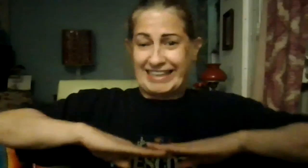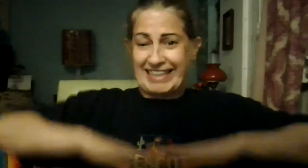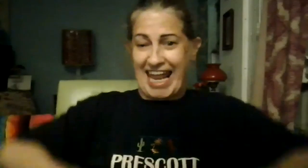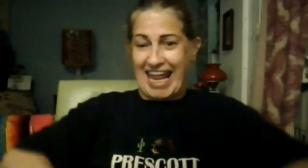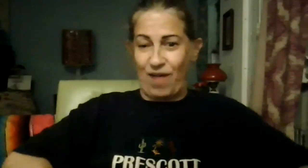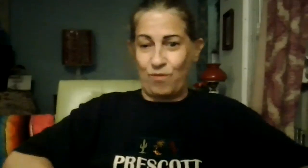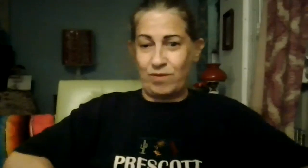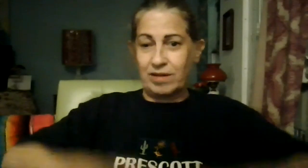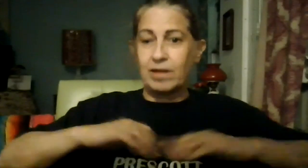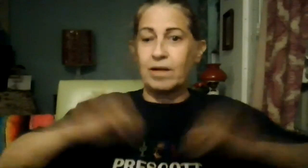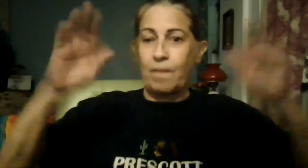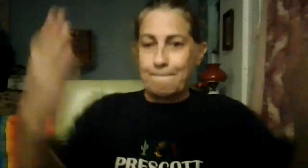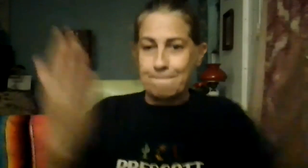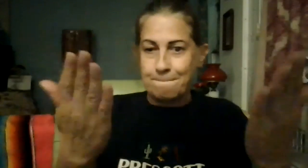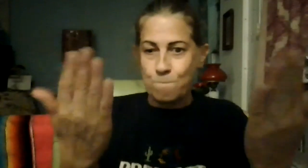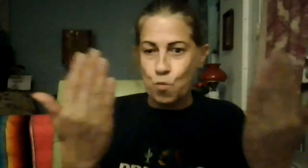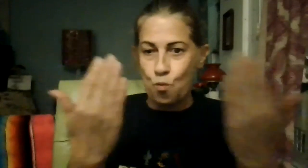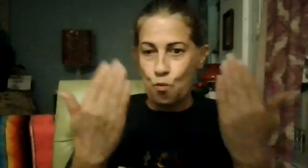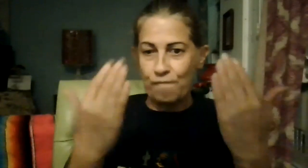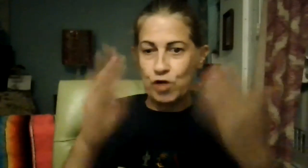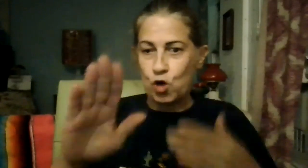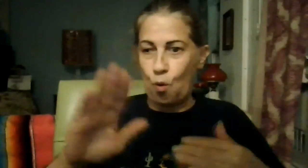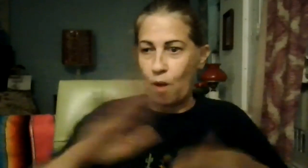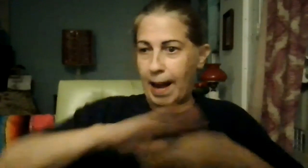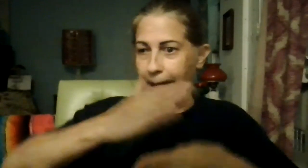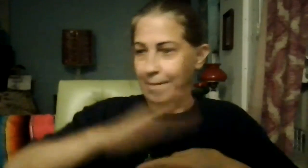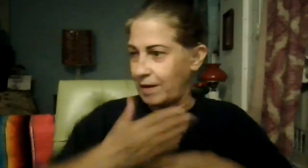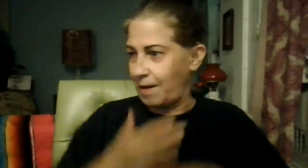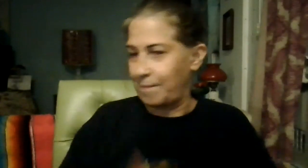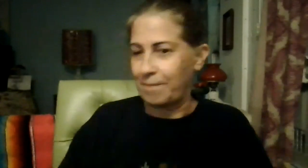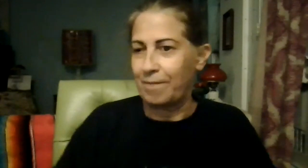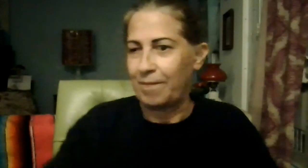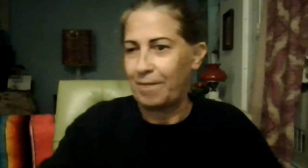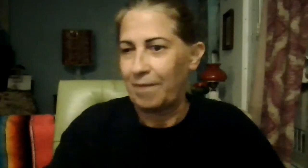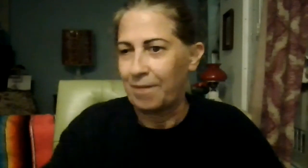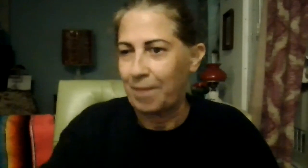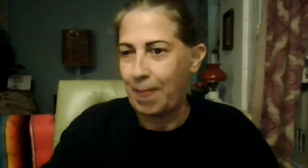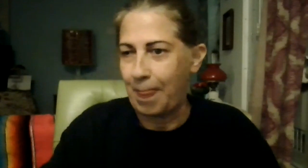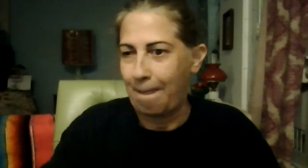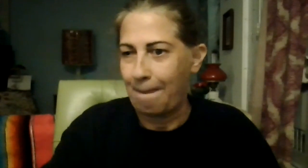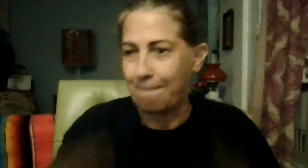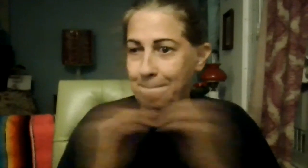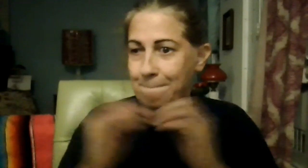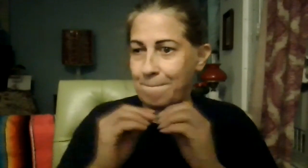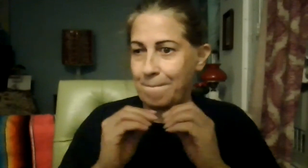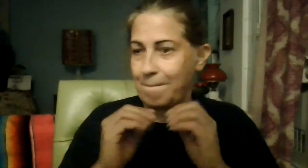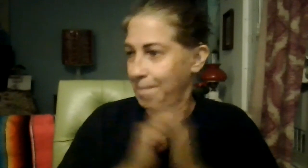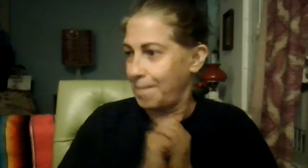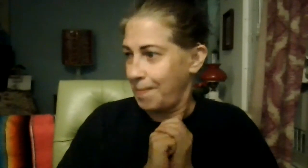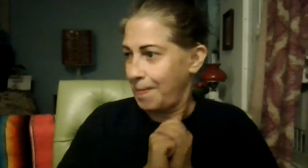you lower it down past your chest and maybe move in closer to your screen? We're going to switch